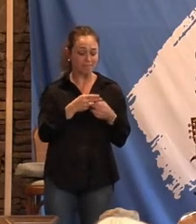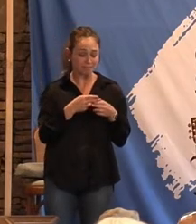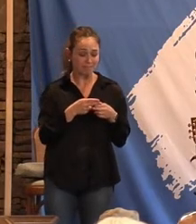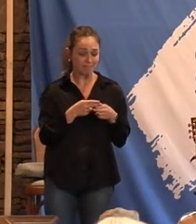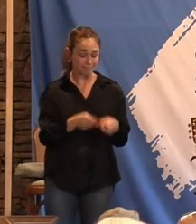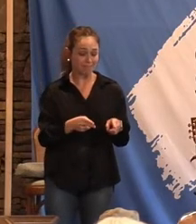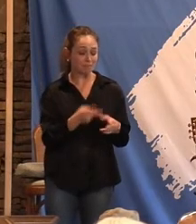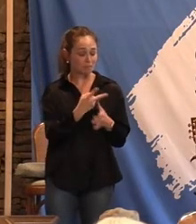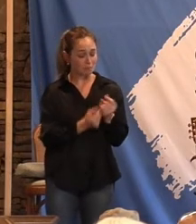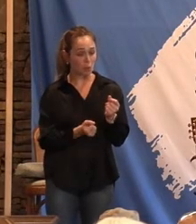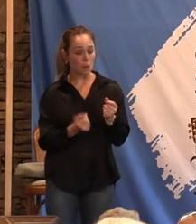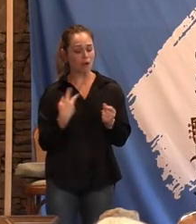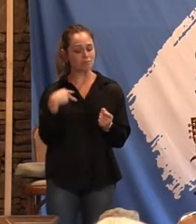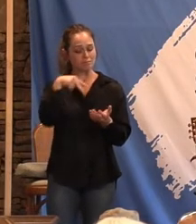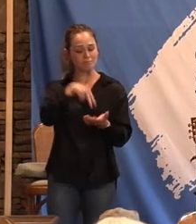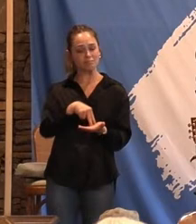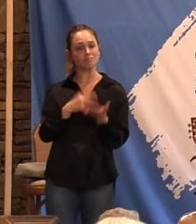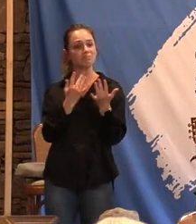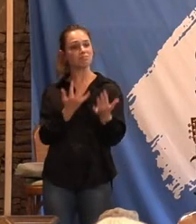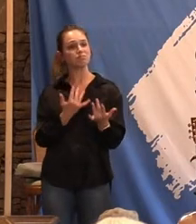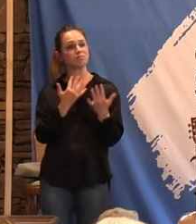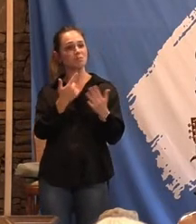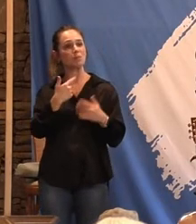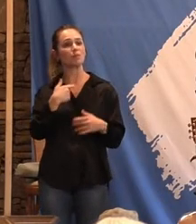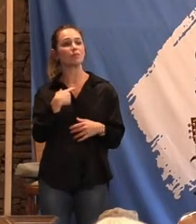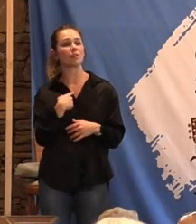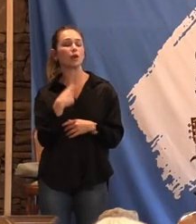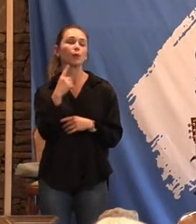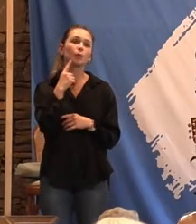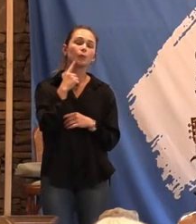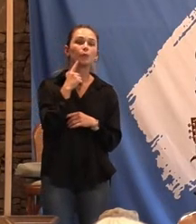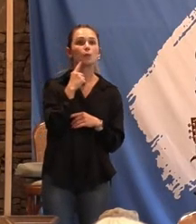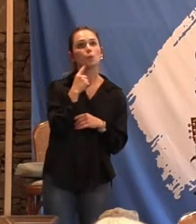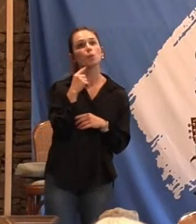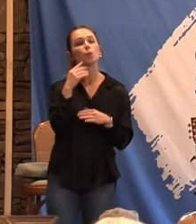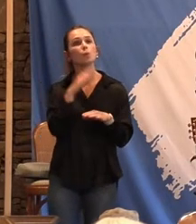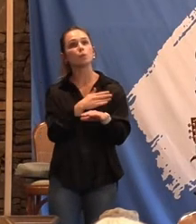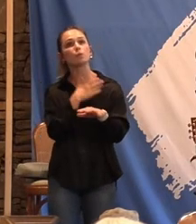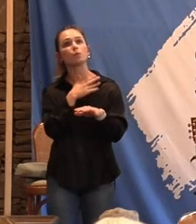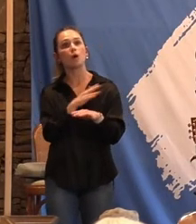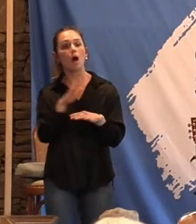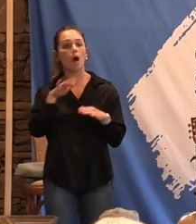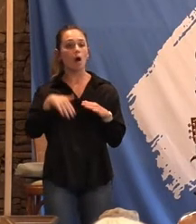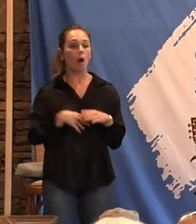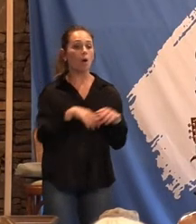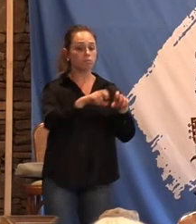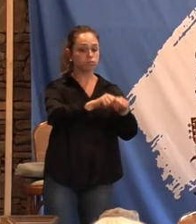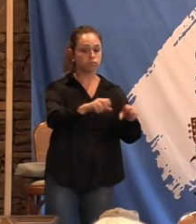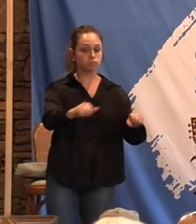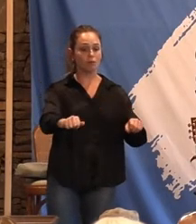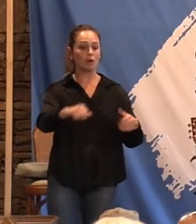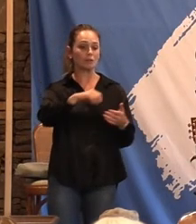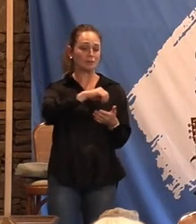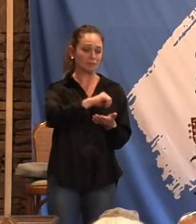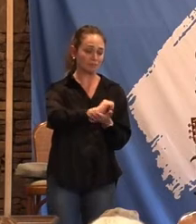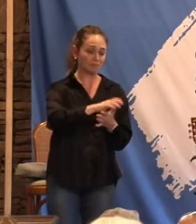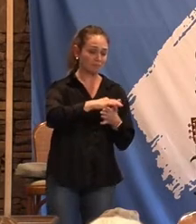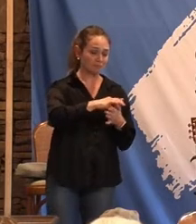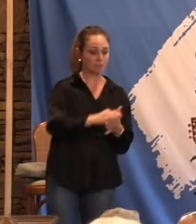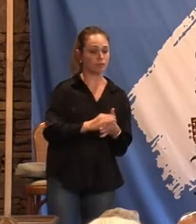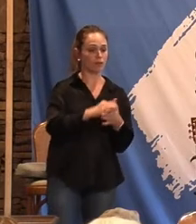And as I stood there waiting, I whistled up a tune and all that sausage meat got up and danced around the